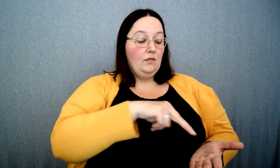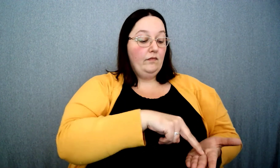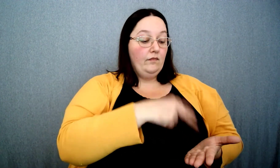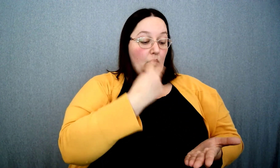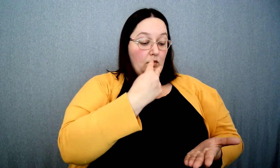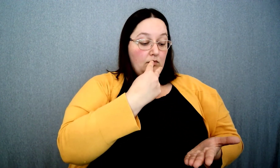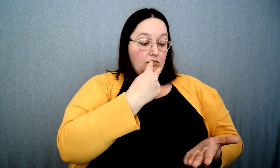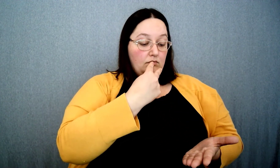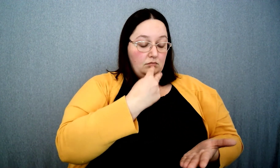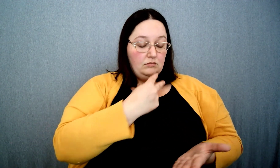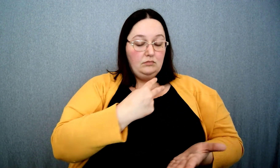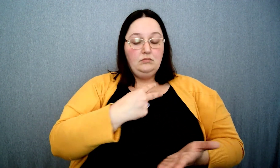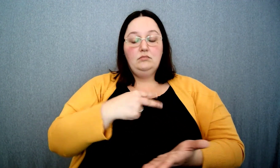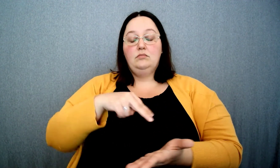Fork can be signed this way,